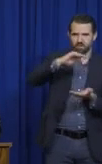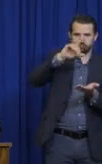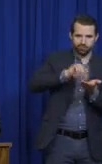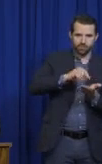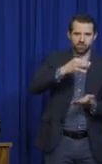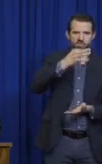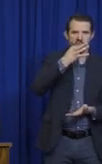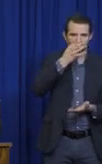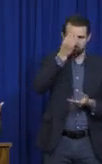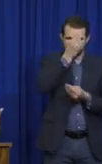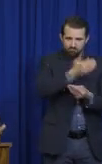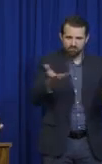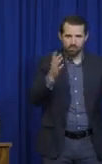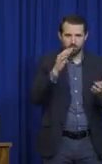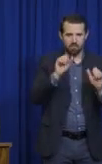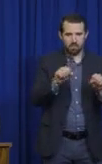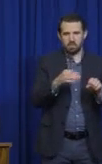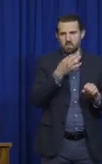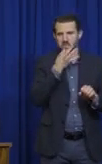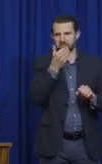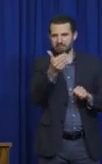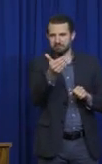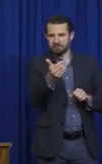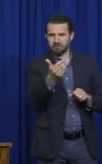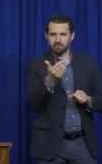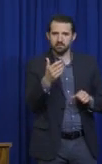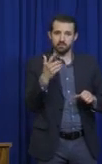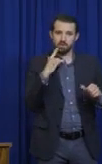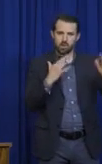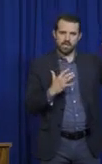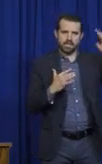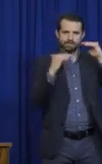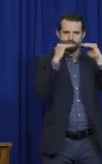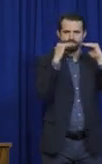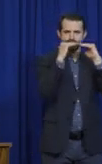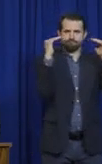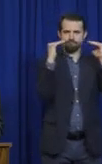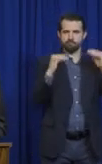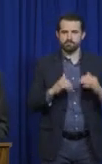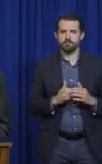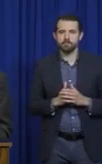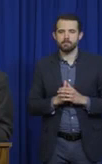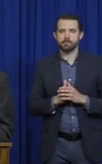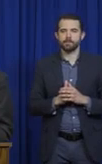to take steps now to correct as many of those inequities as we can.